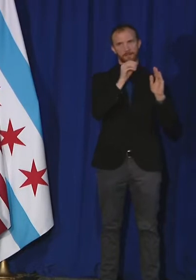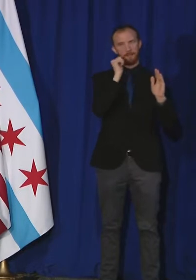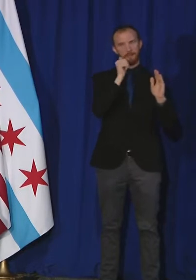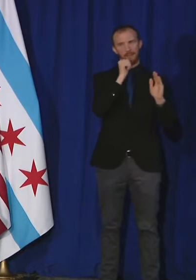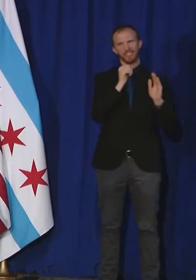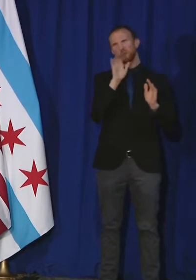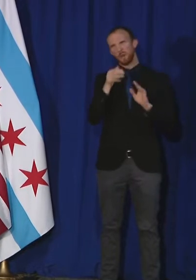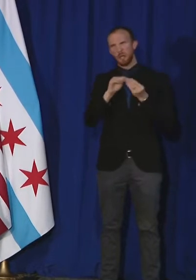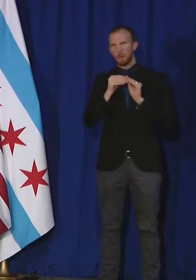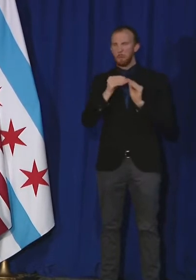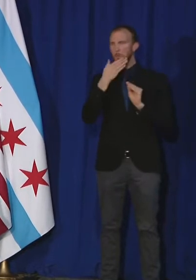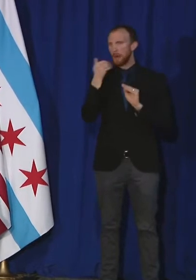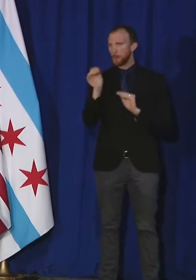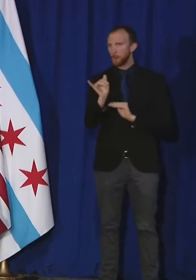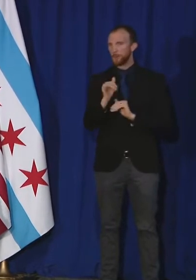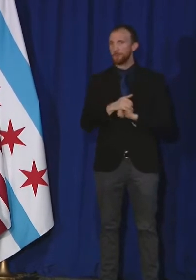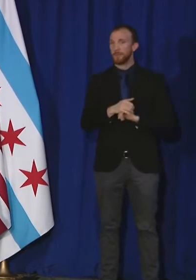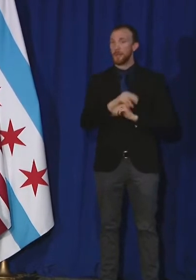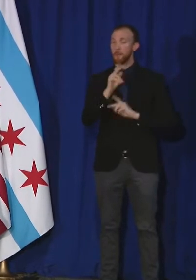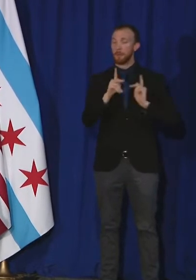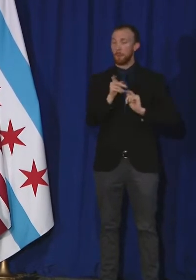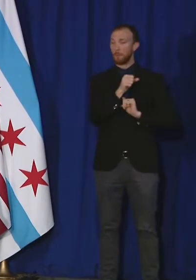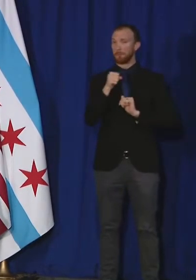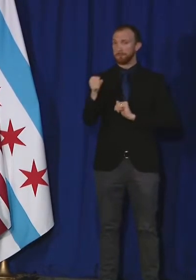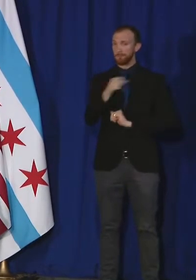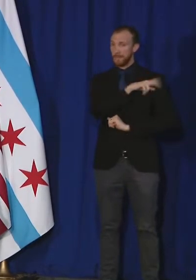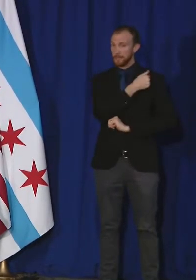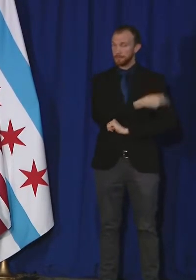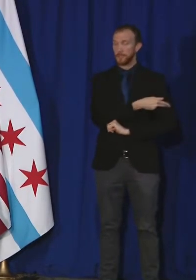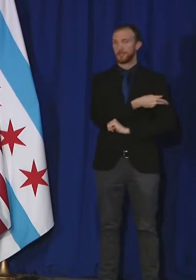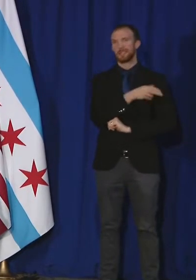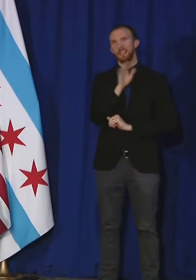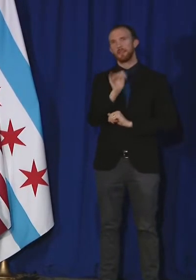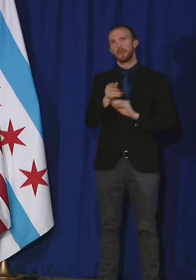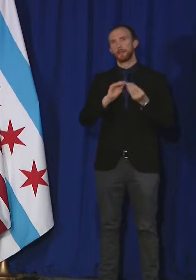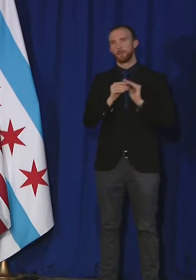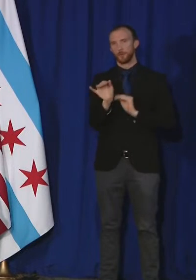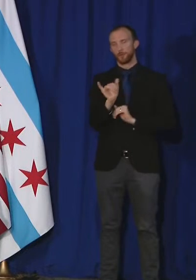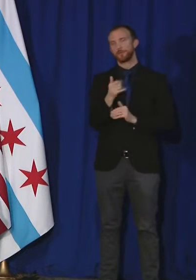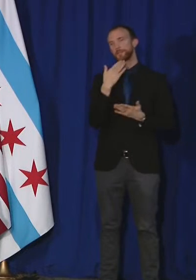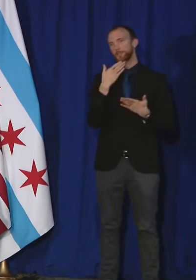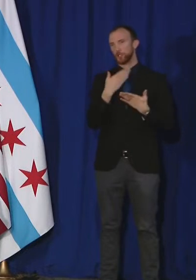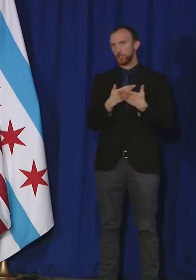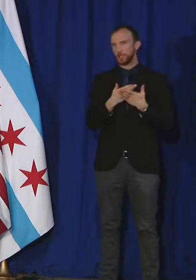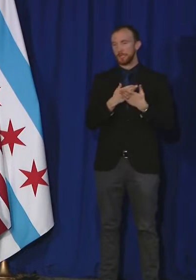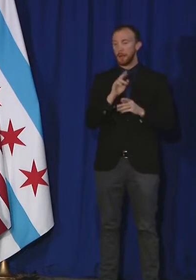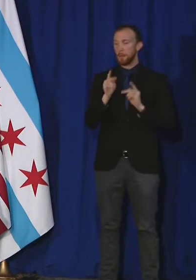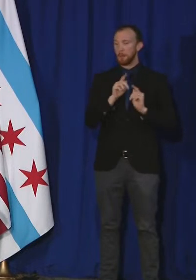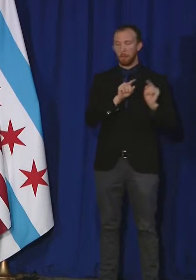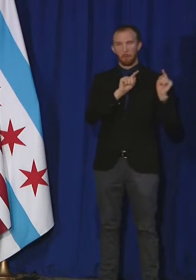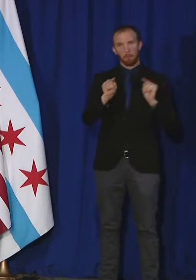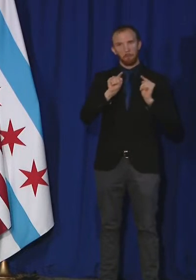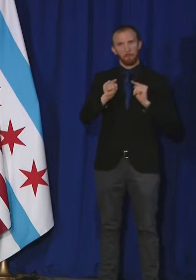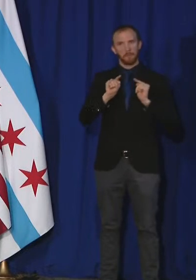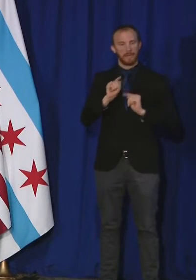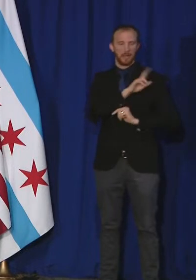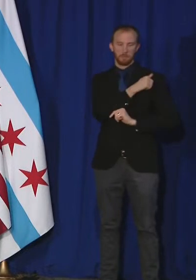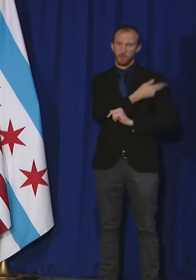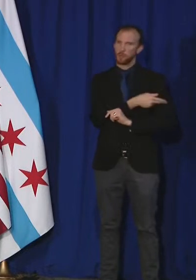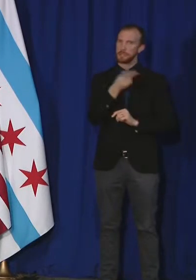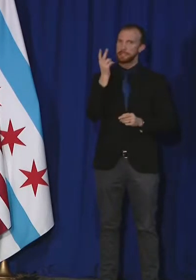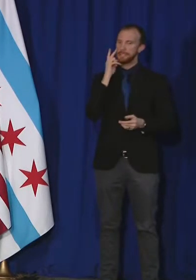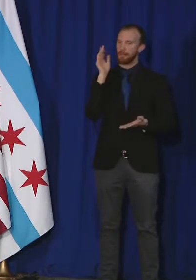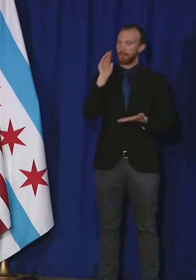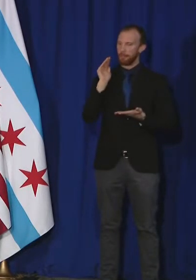our hospitalization numbers also are looking good. Hospitalizations continue to decline here in